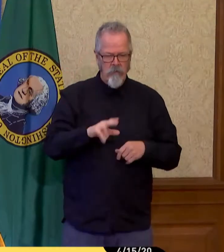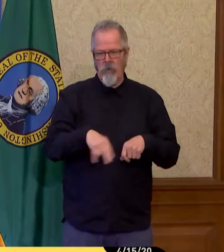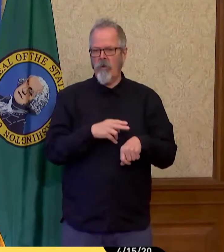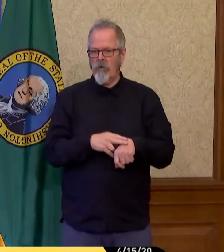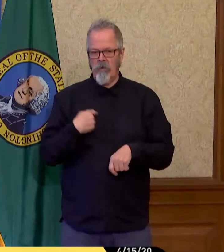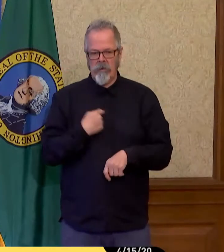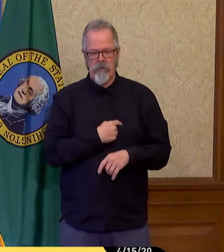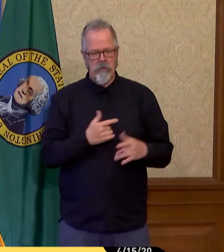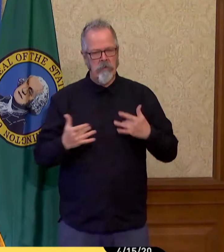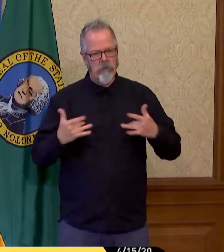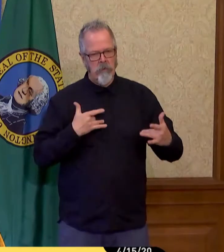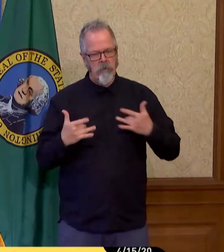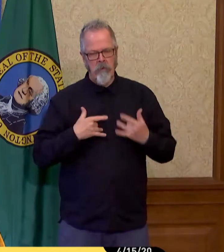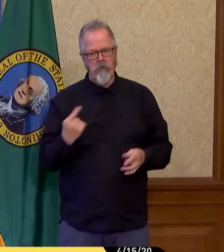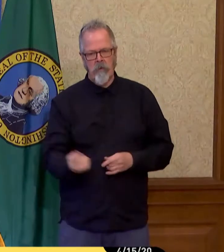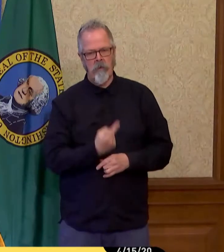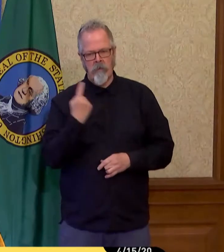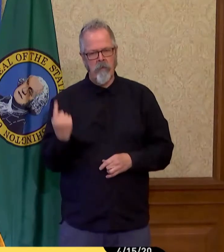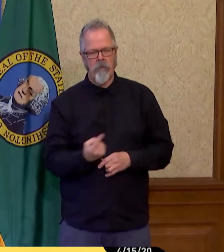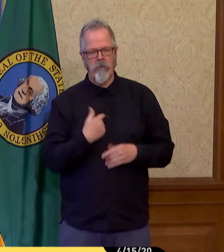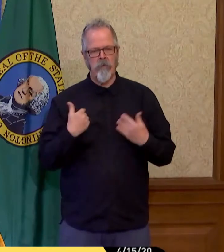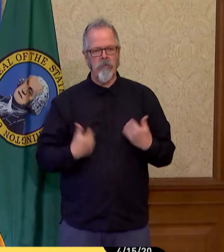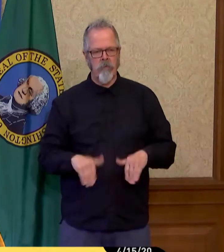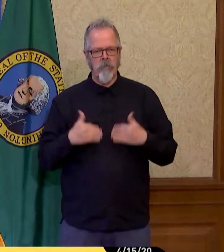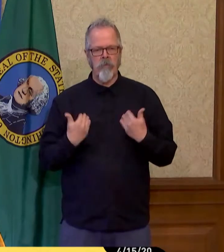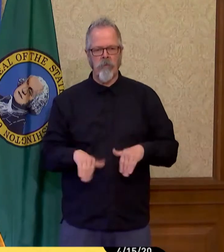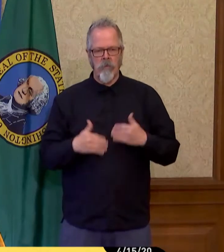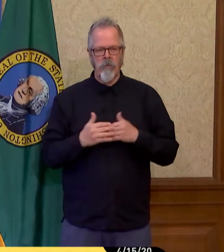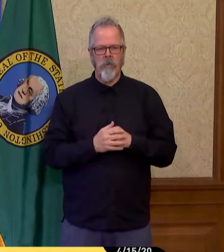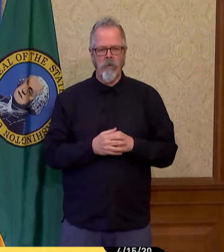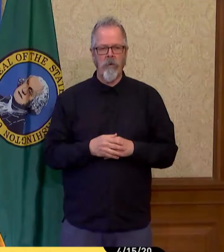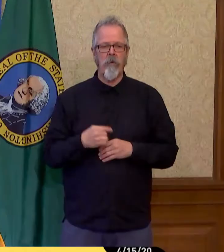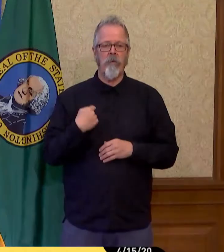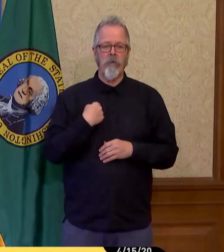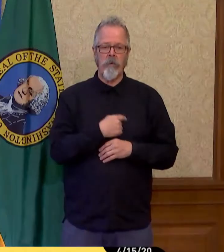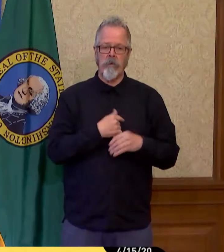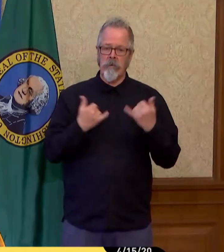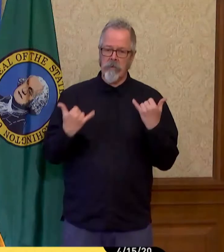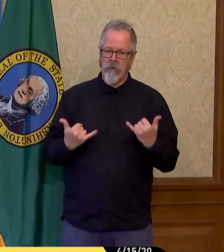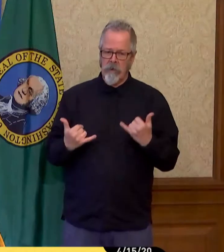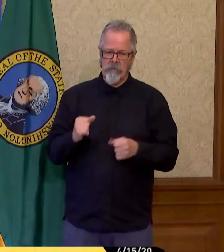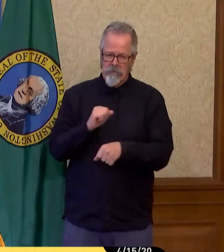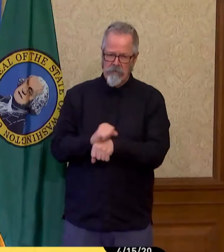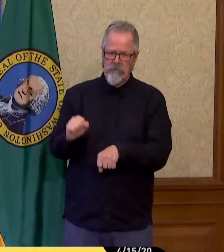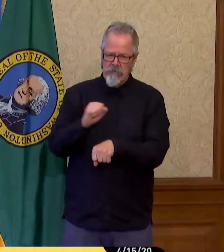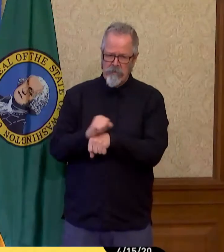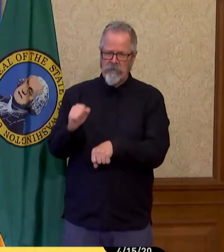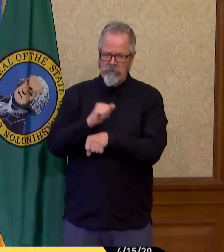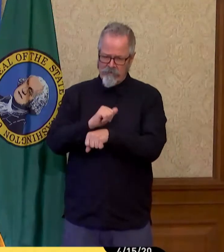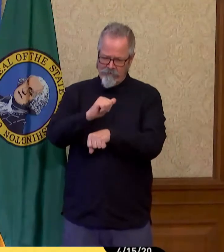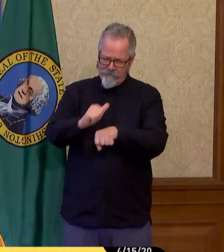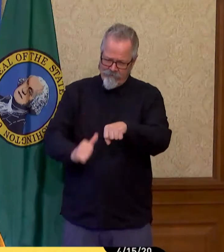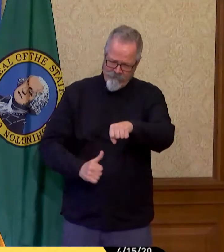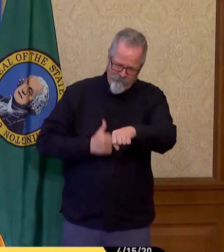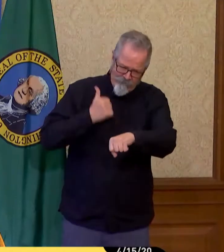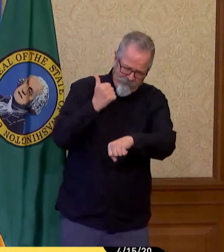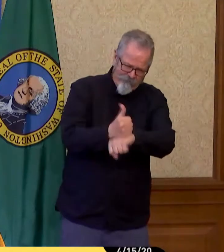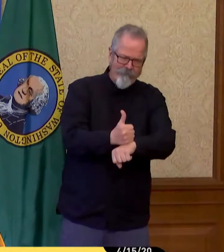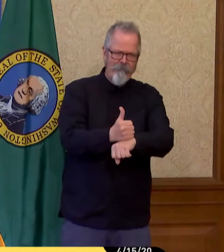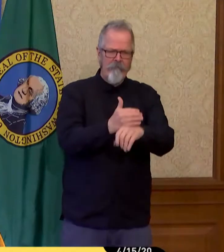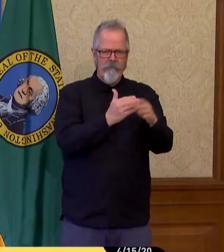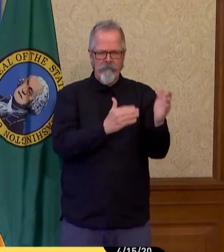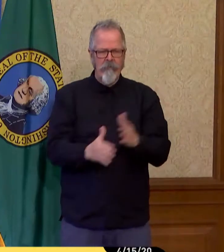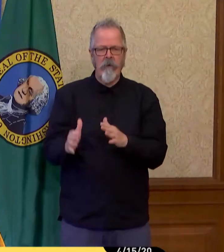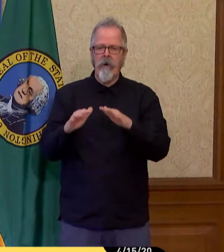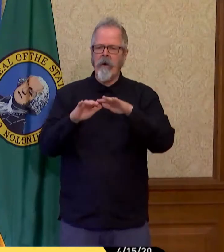act whatever is necessary to provide for the physical health of these inmates. And the only way to do that is to reduce